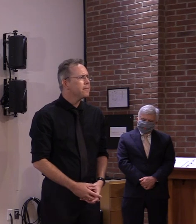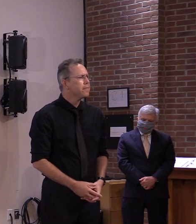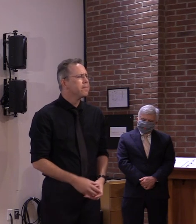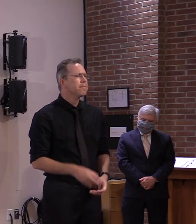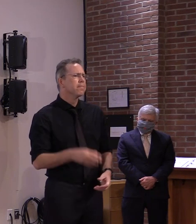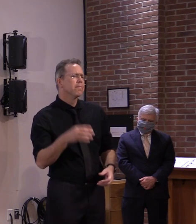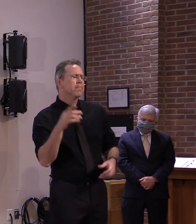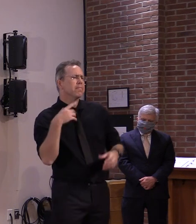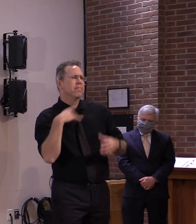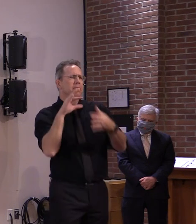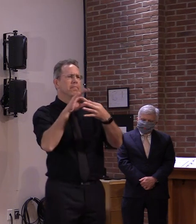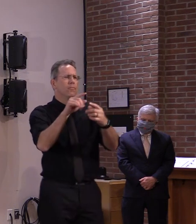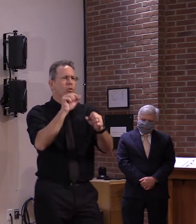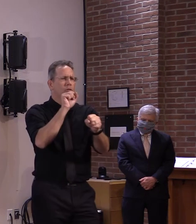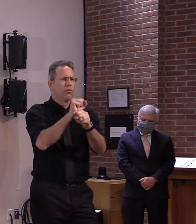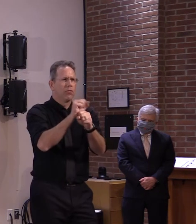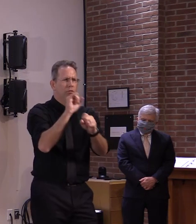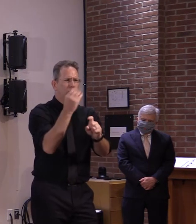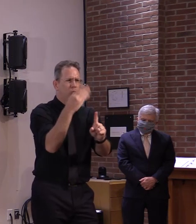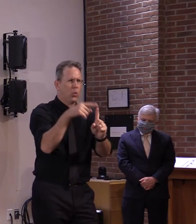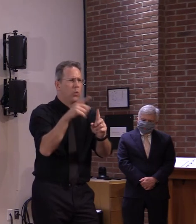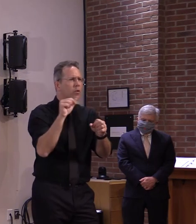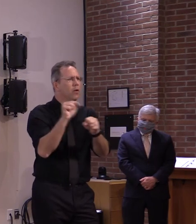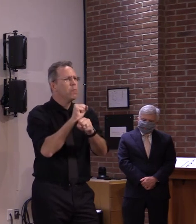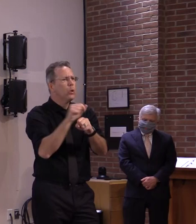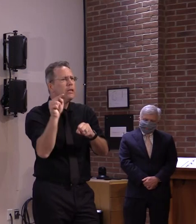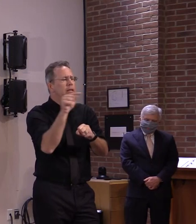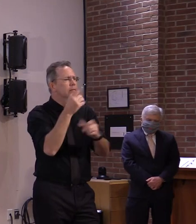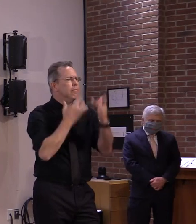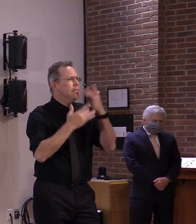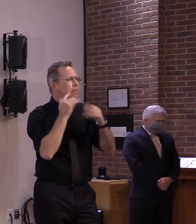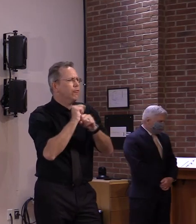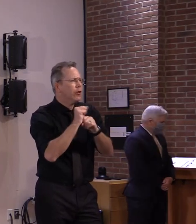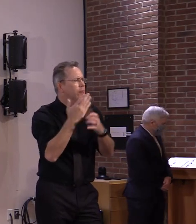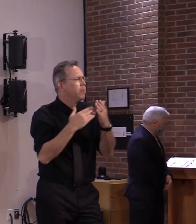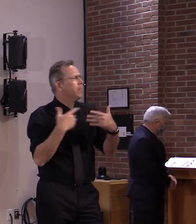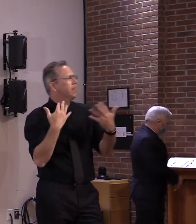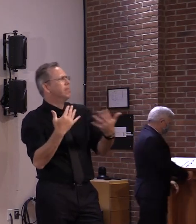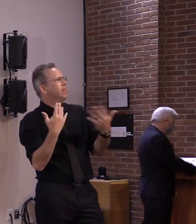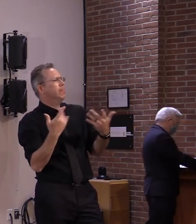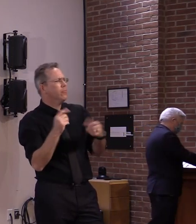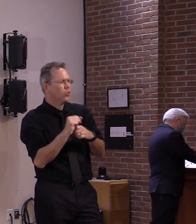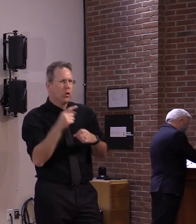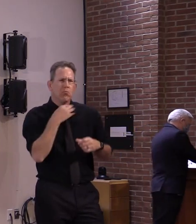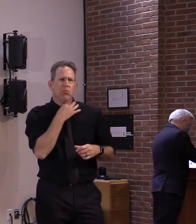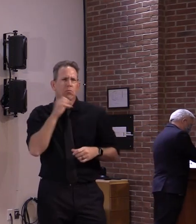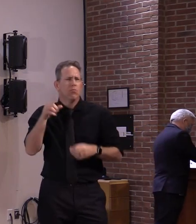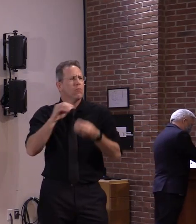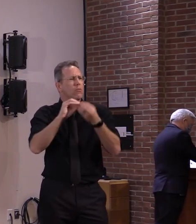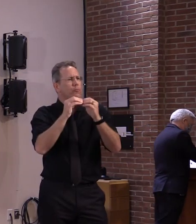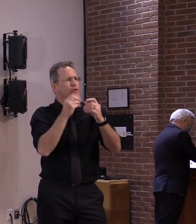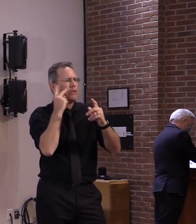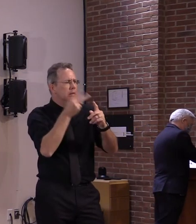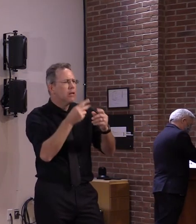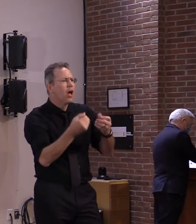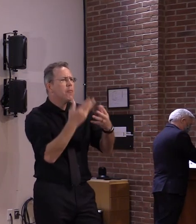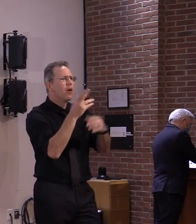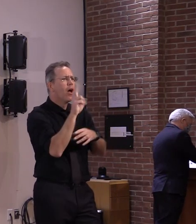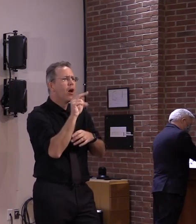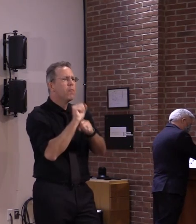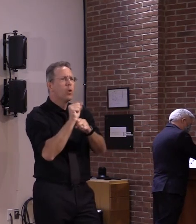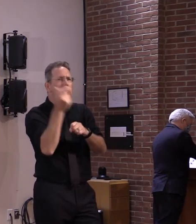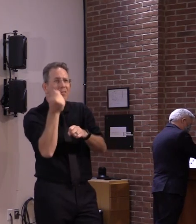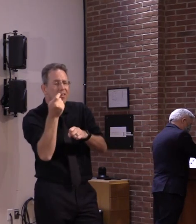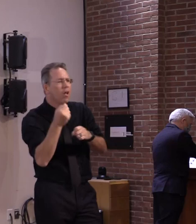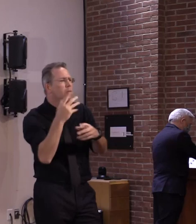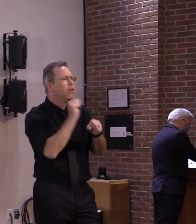that. And this frustration, I think, is compounded with the fact that employers are continuing,